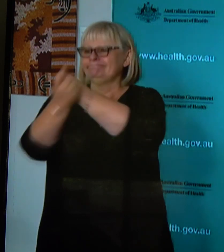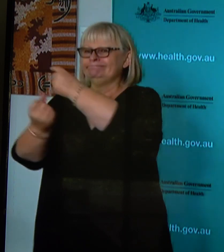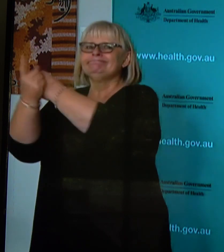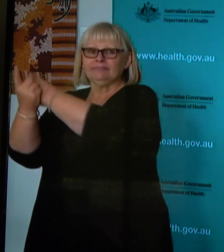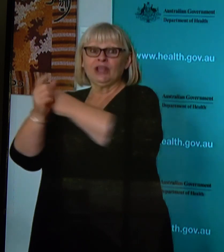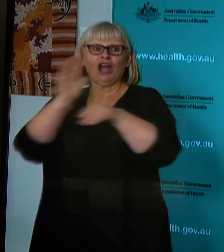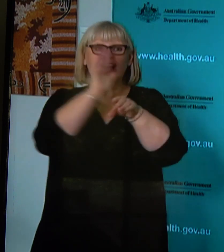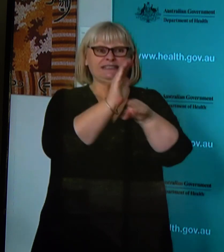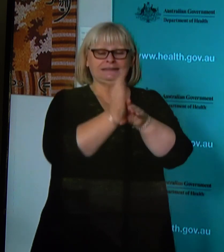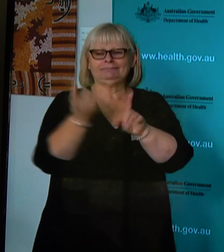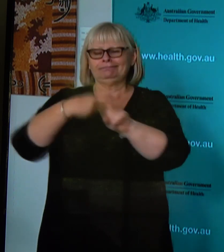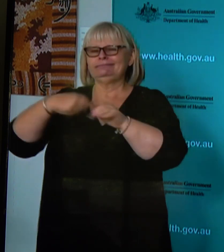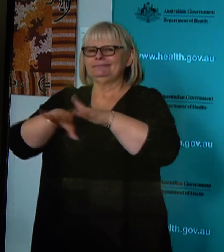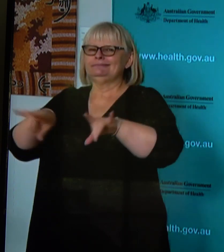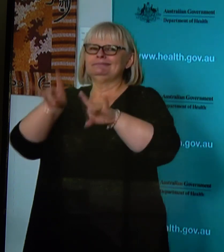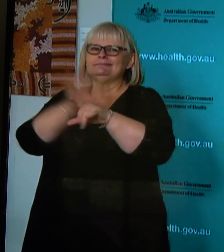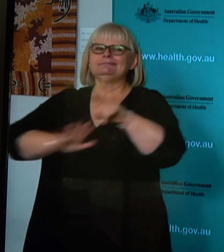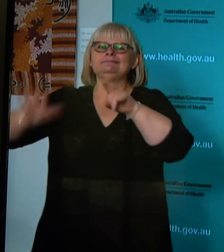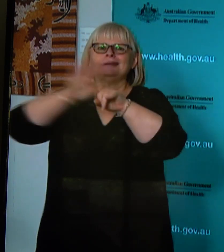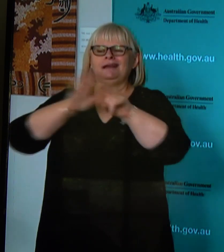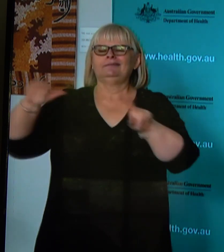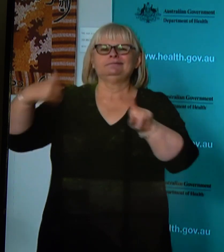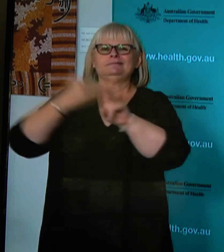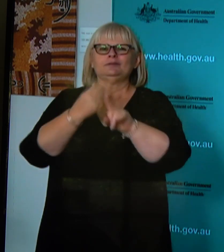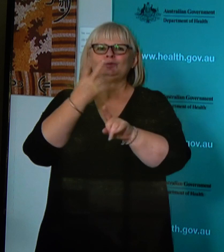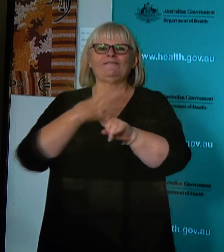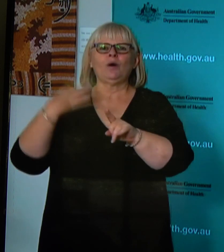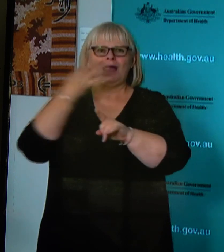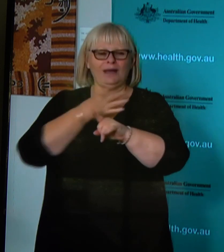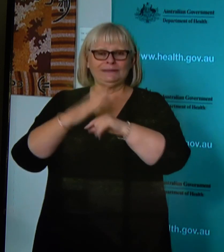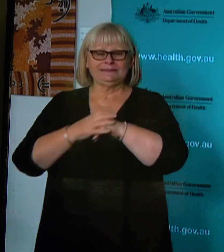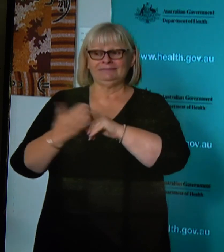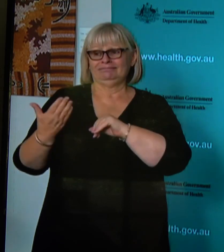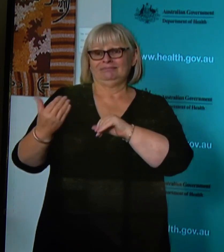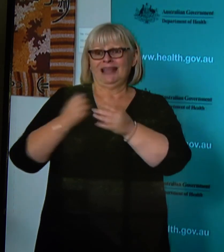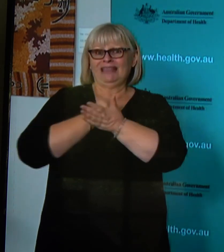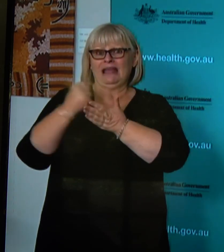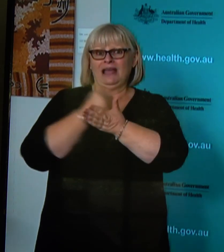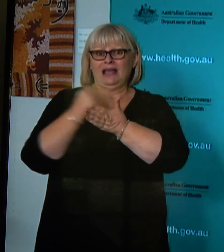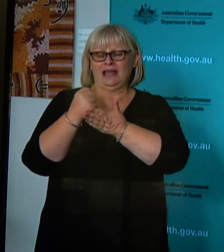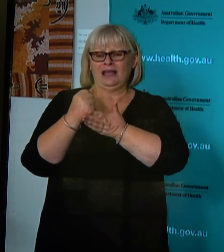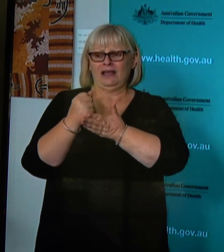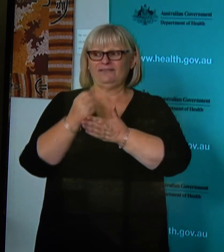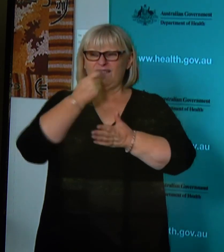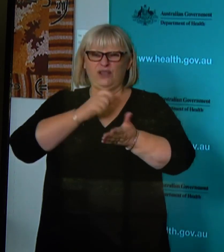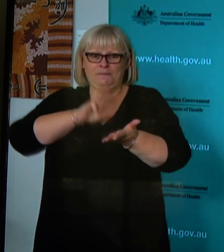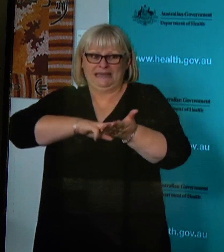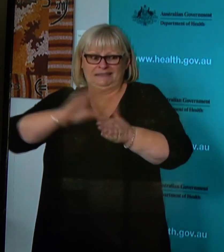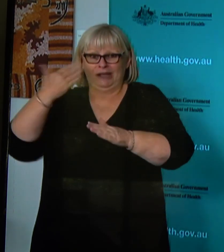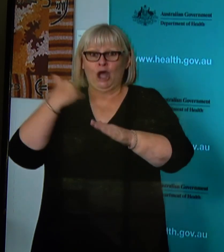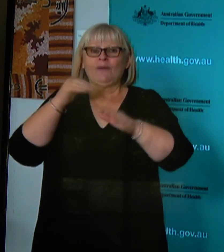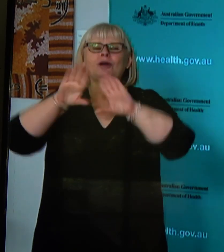both internationally and in Australia for the last 24 hours. The latest statistics as of just a few minutes